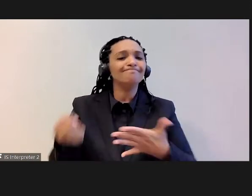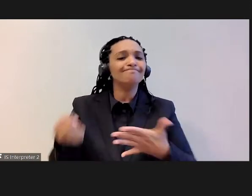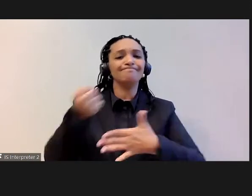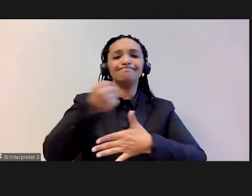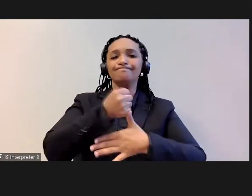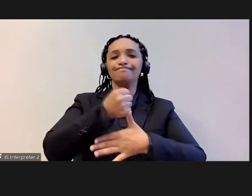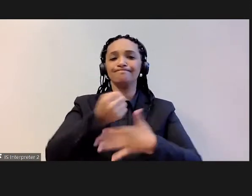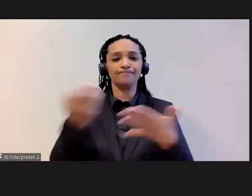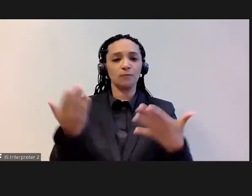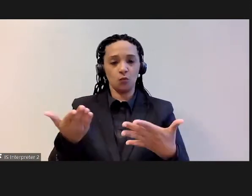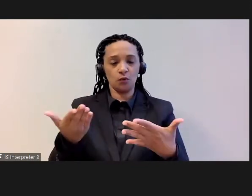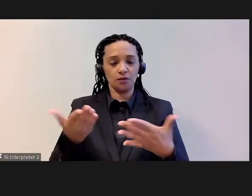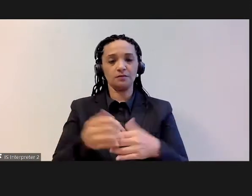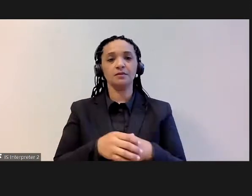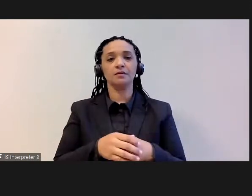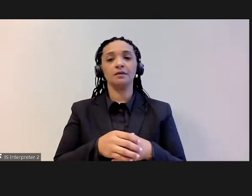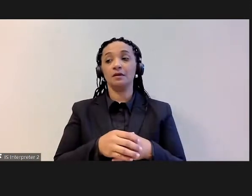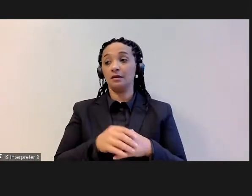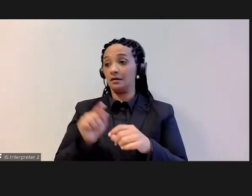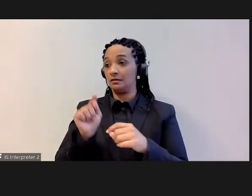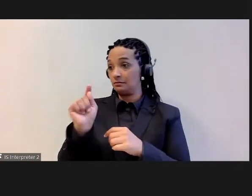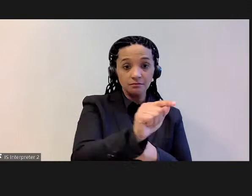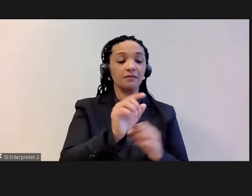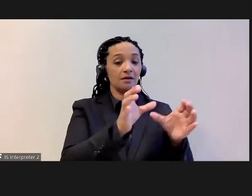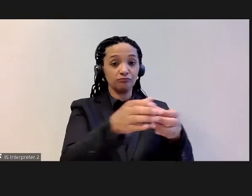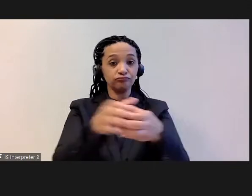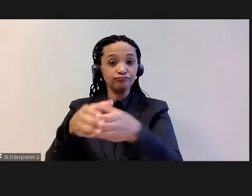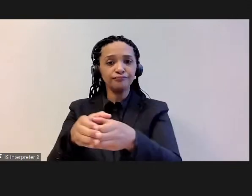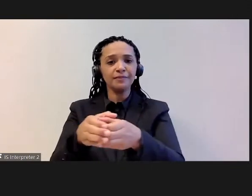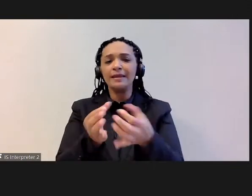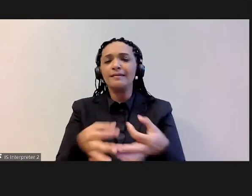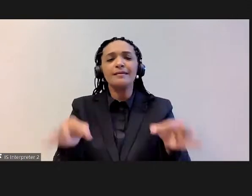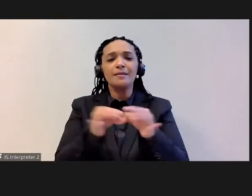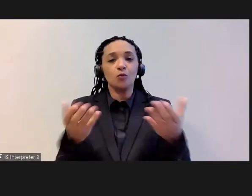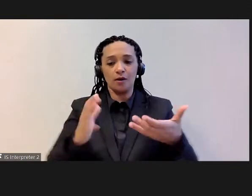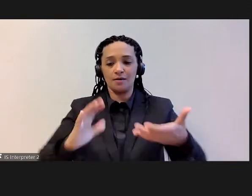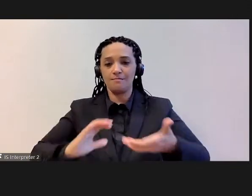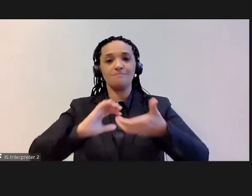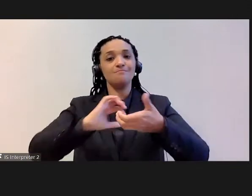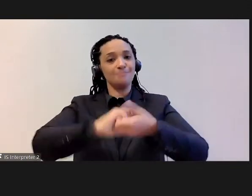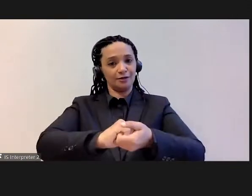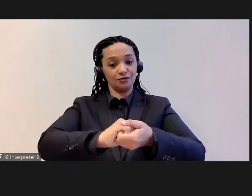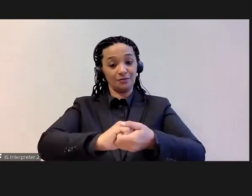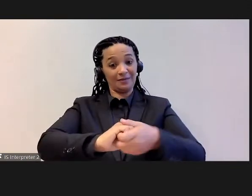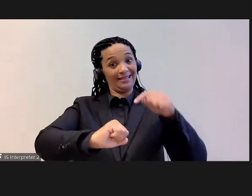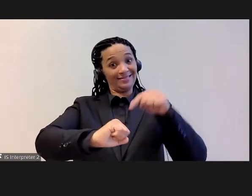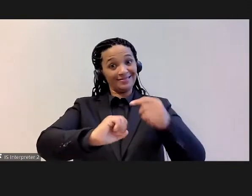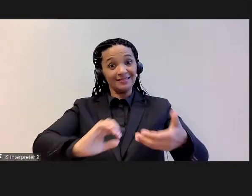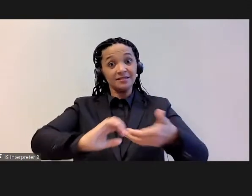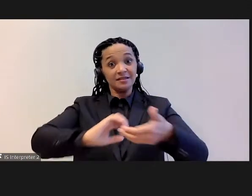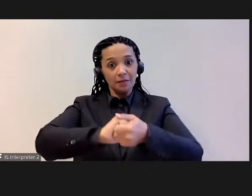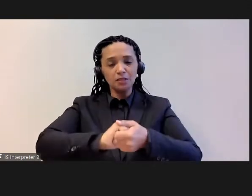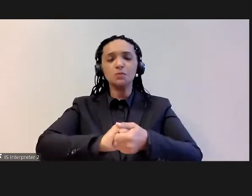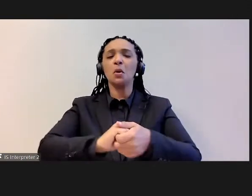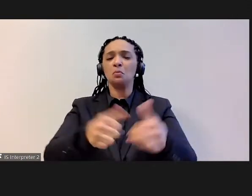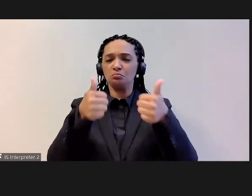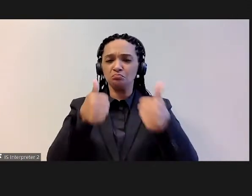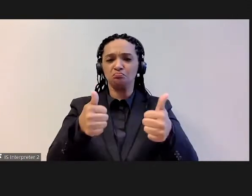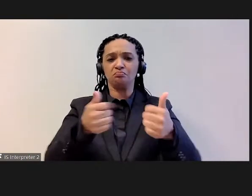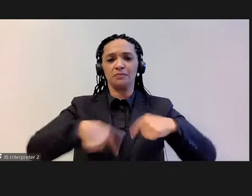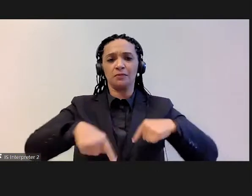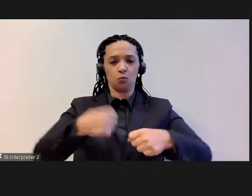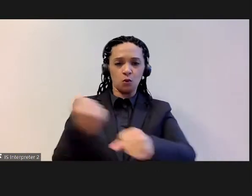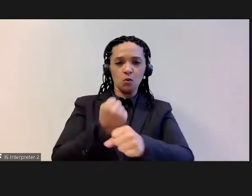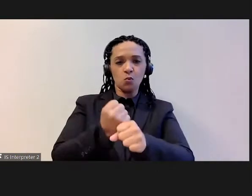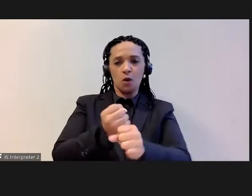and particularly as SDGs talk about partnership as important. I think it gives us an opening and an entry point to work together